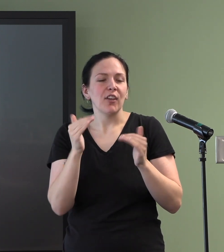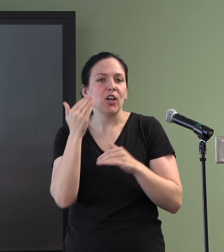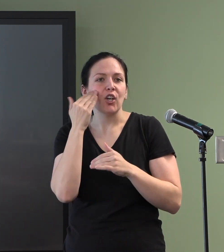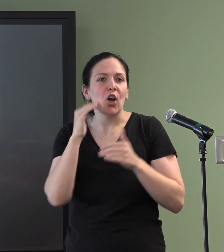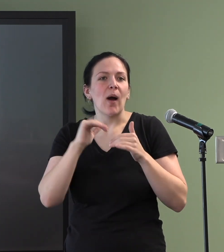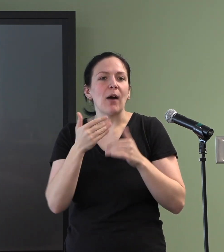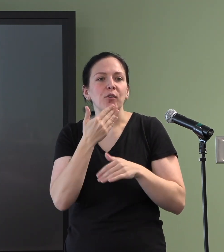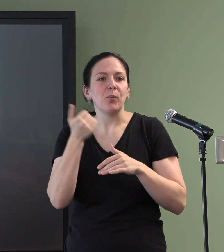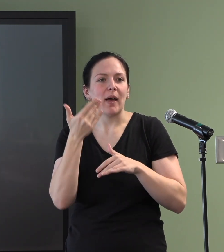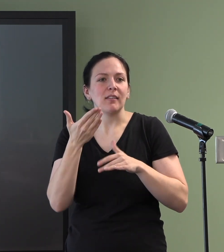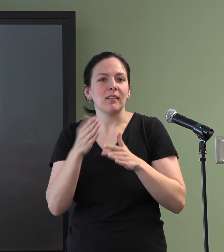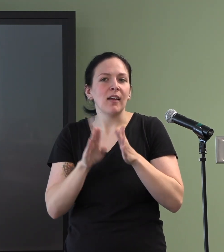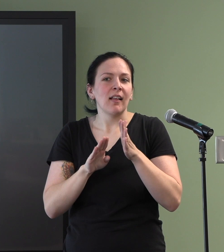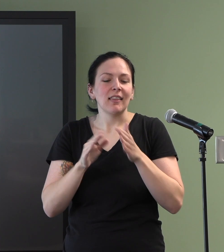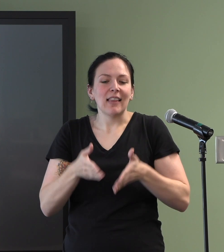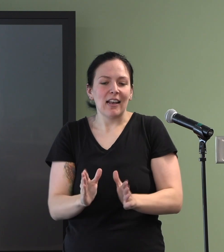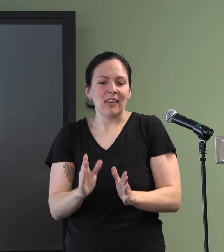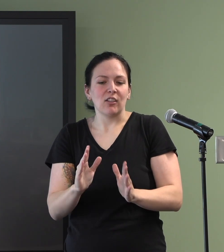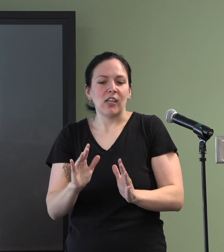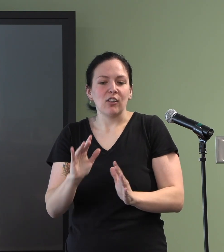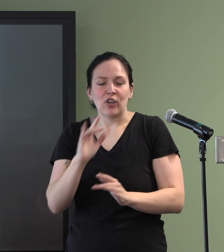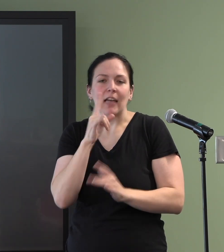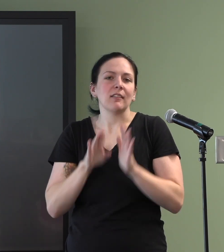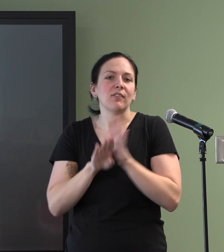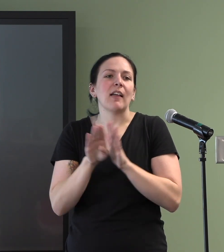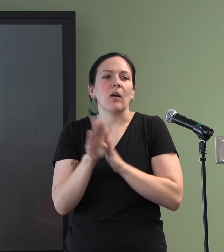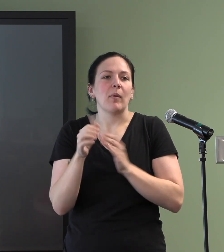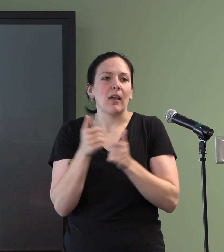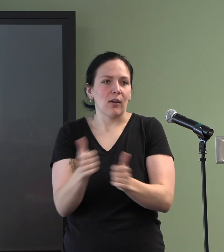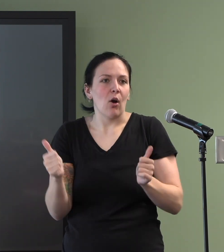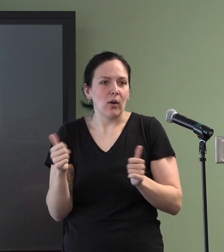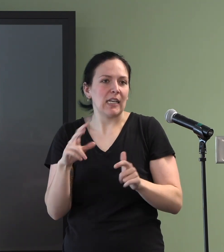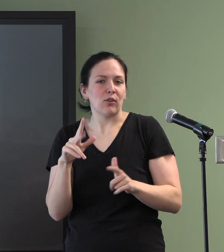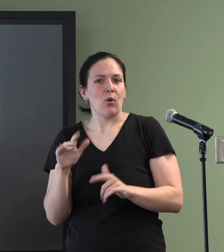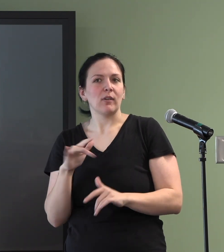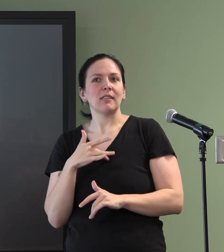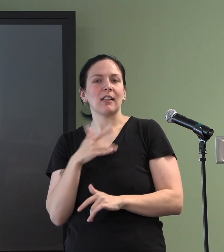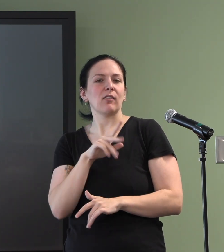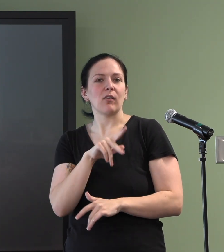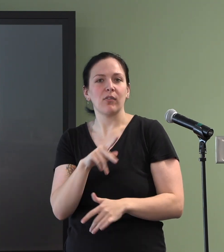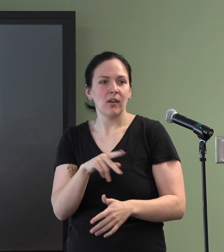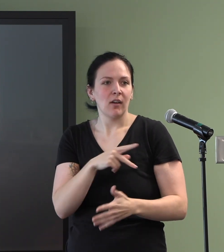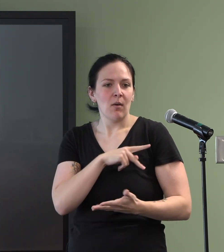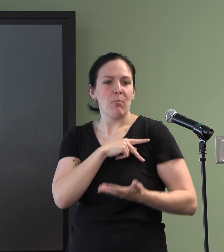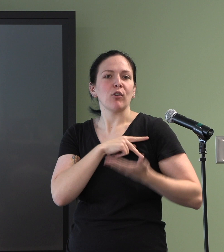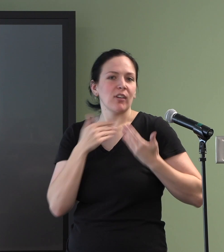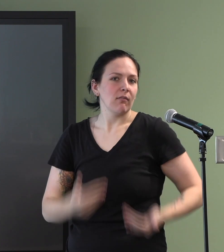going to know how to best let the child develop on their own and get their own sense of person